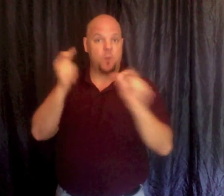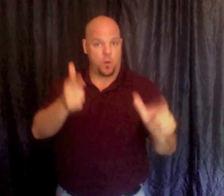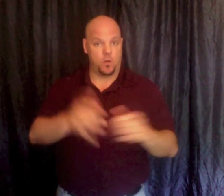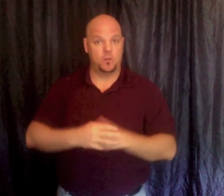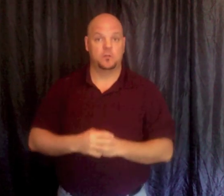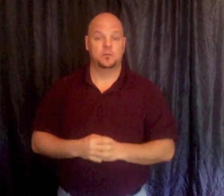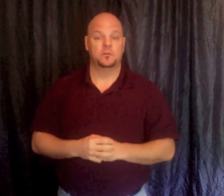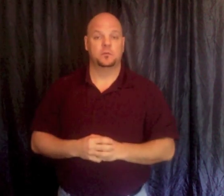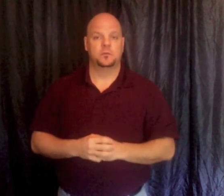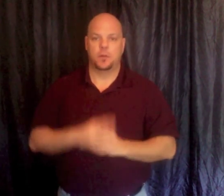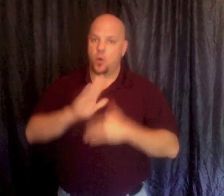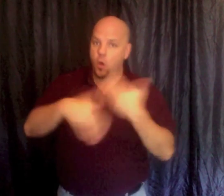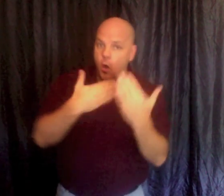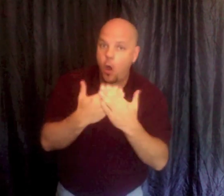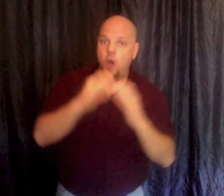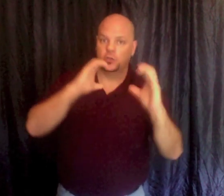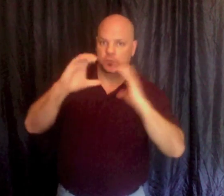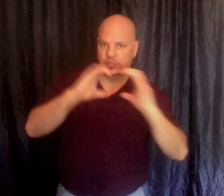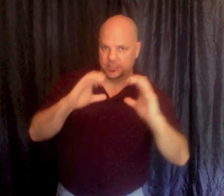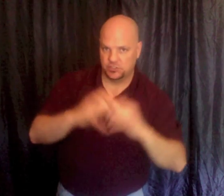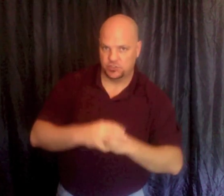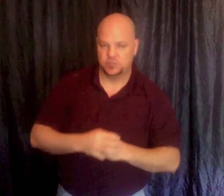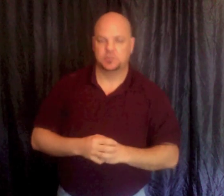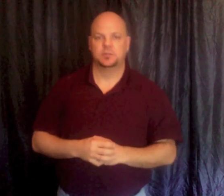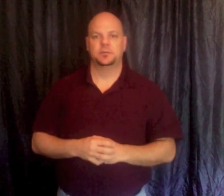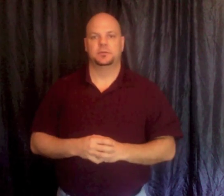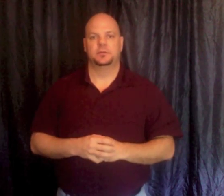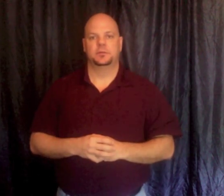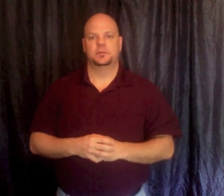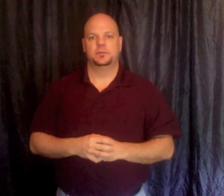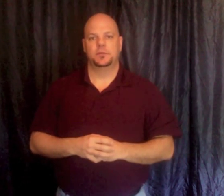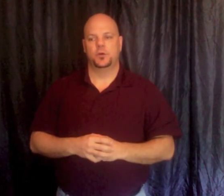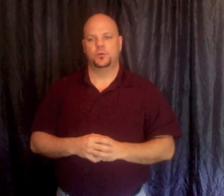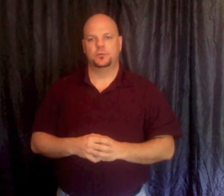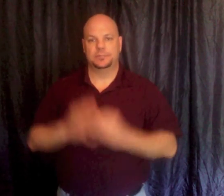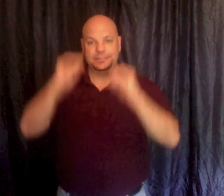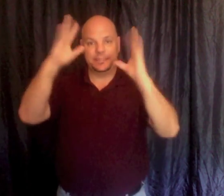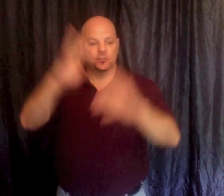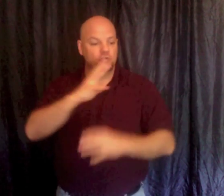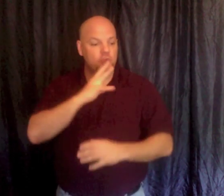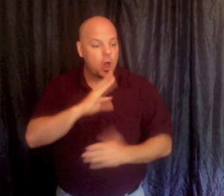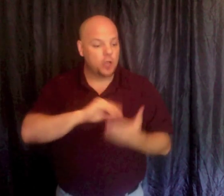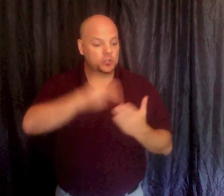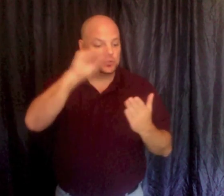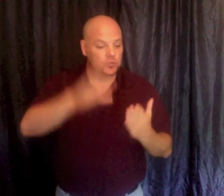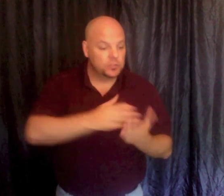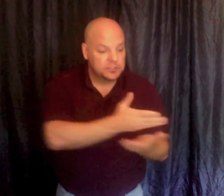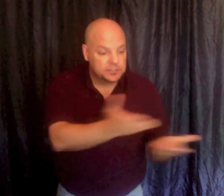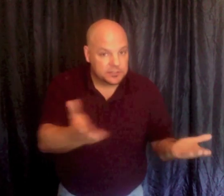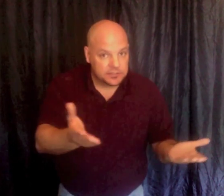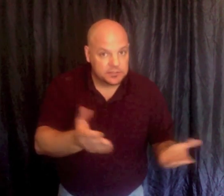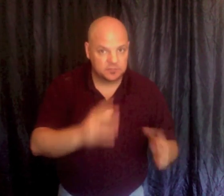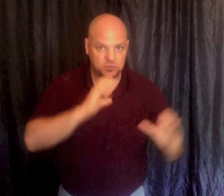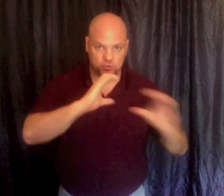all the communication. So the kids talking to the kids, the teacher's talking to the kids, they're talking to the